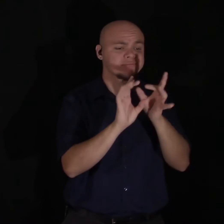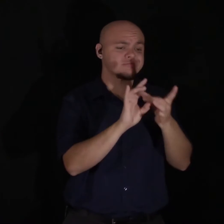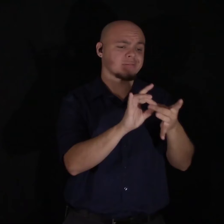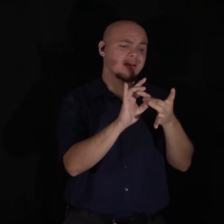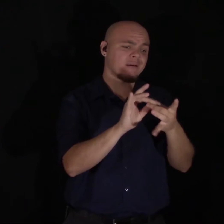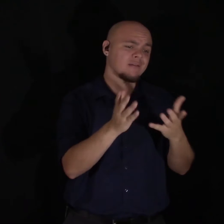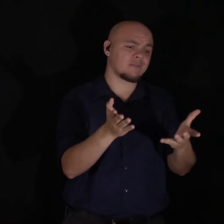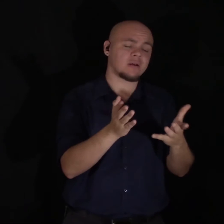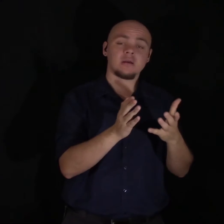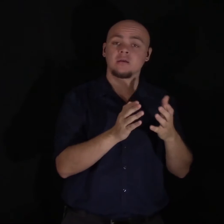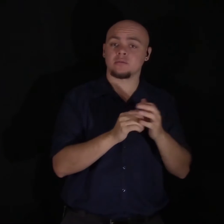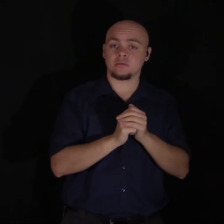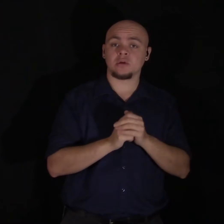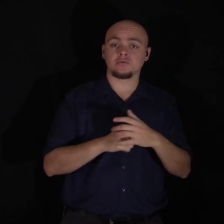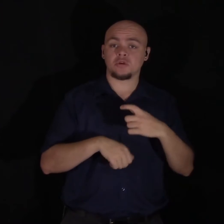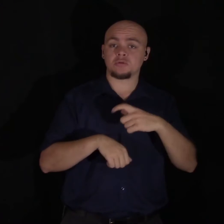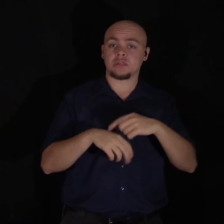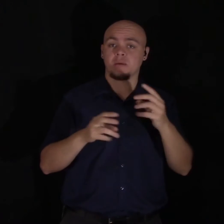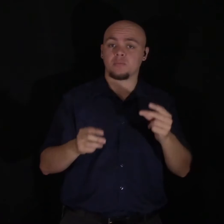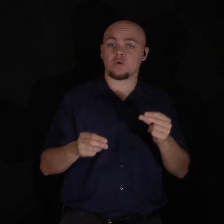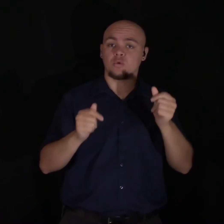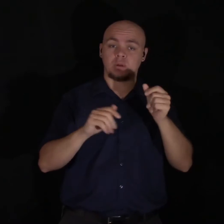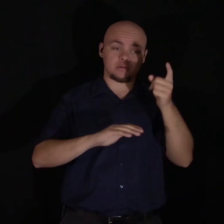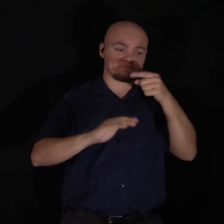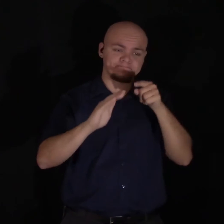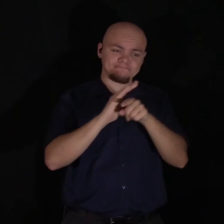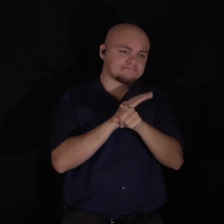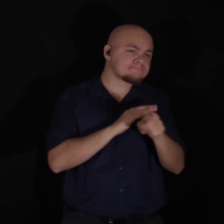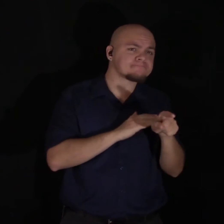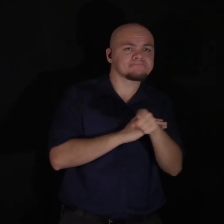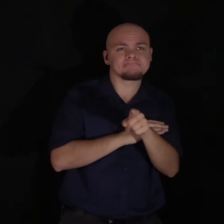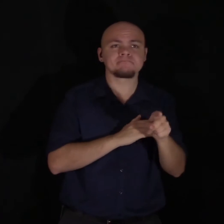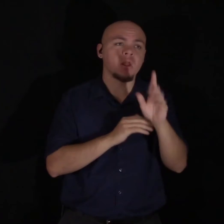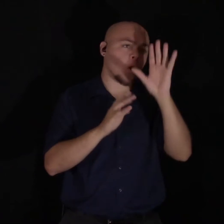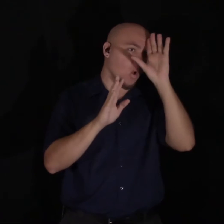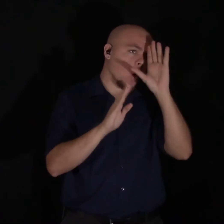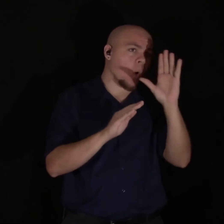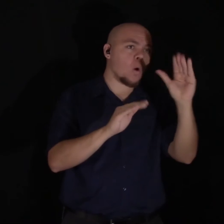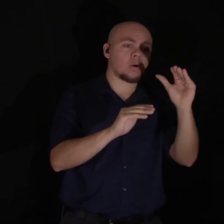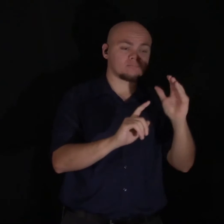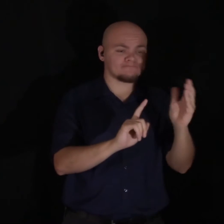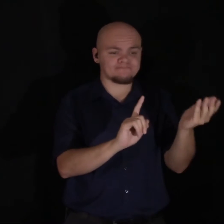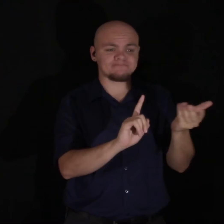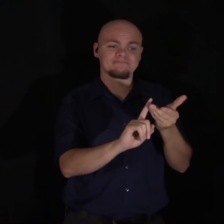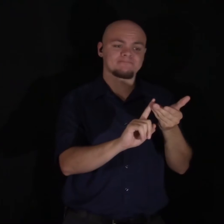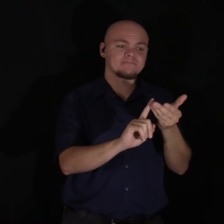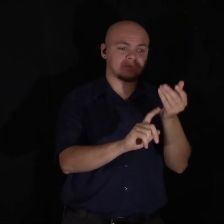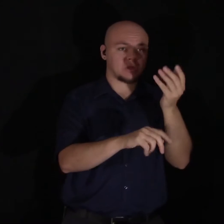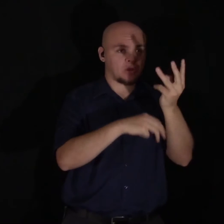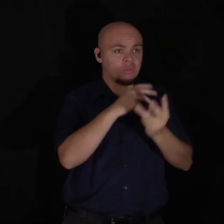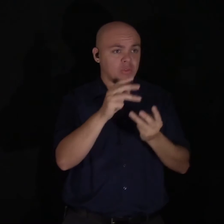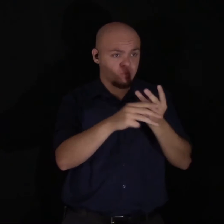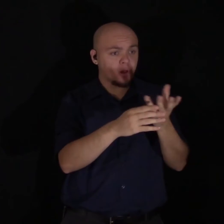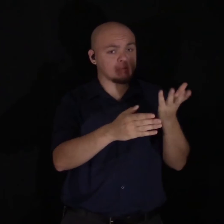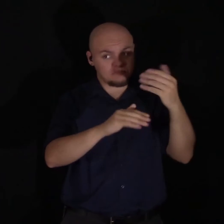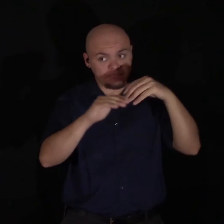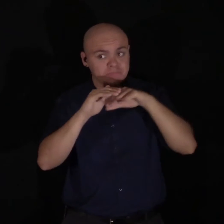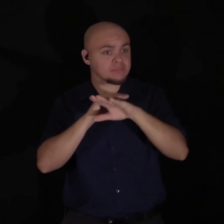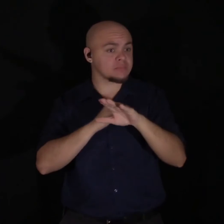He lost no time in endeavouring to seek him out, with the hope of persuading him to begin the world again through his credit and